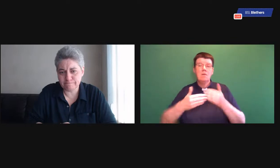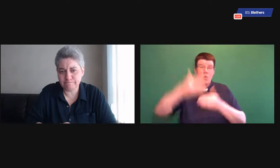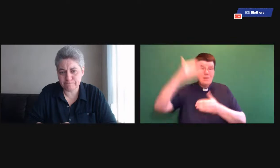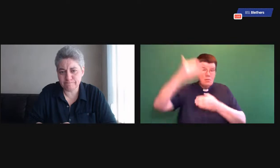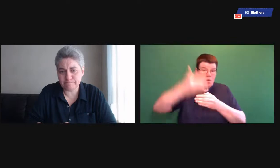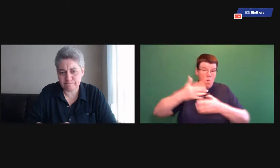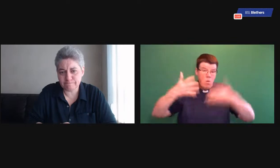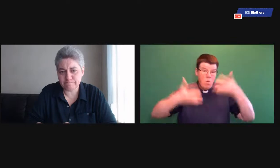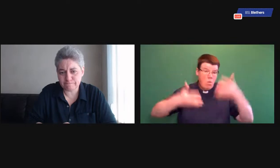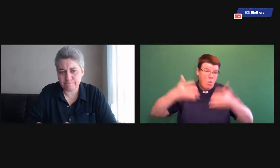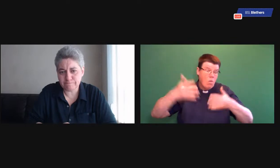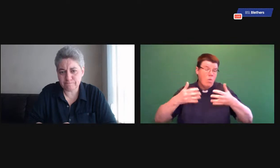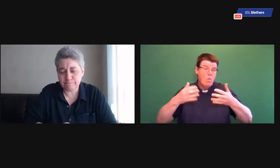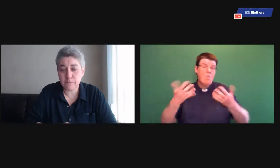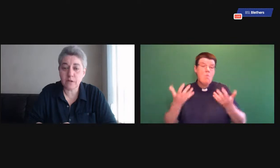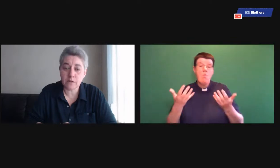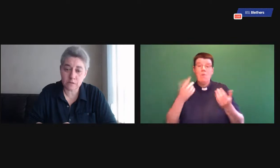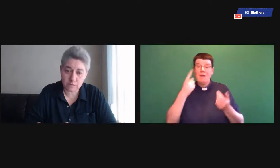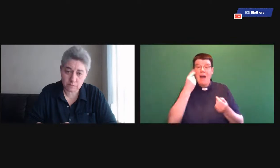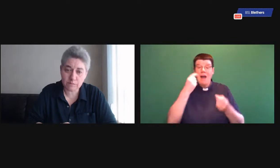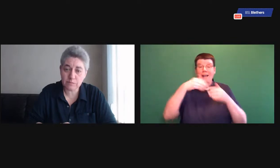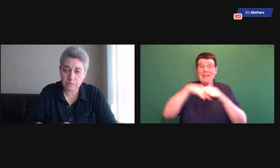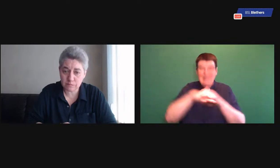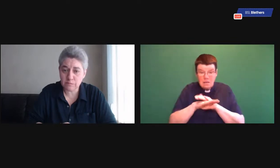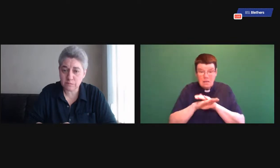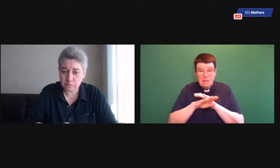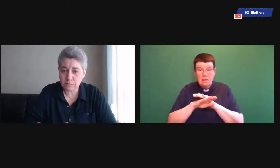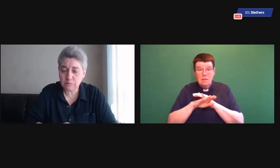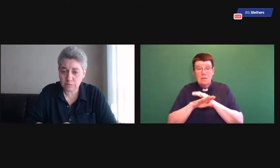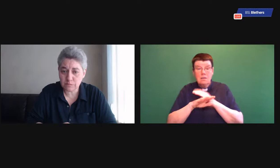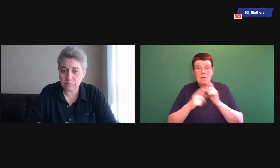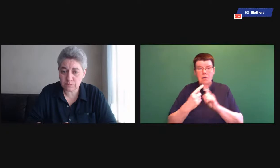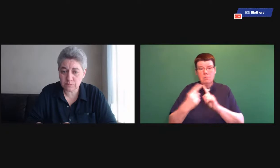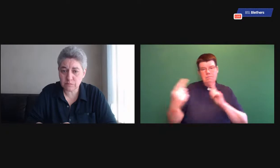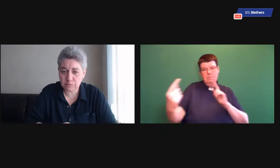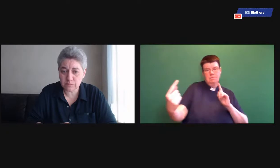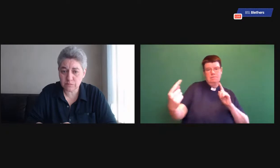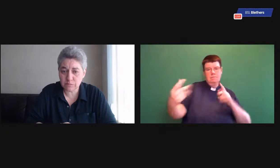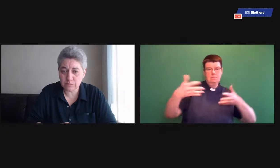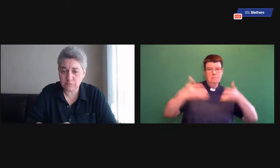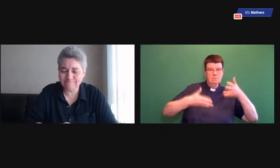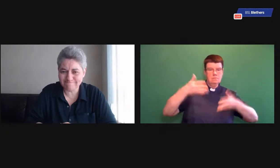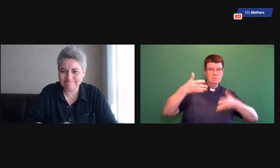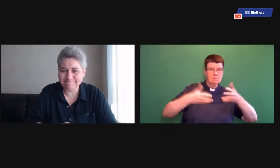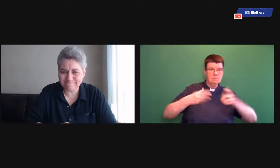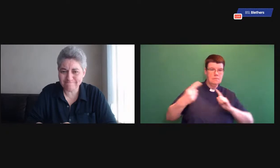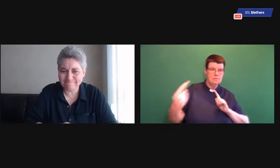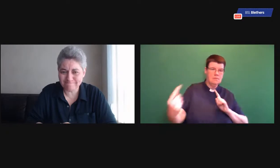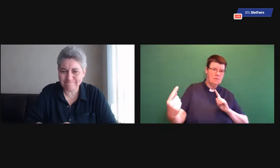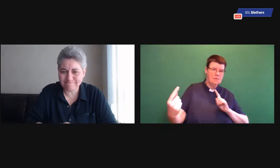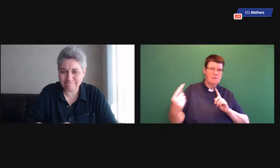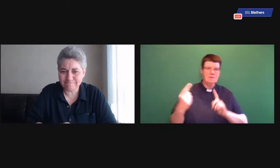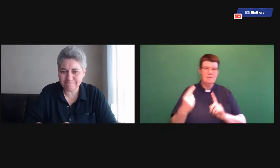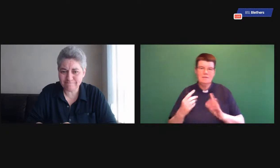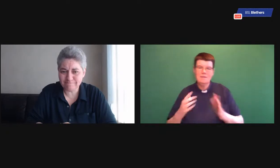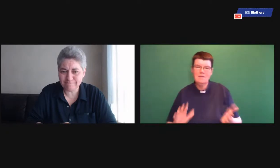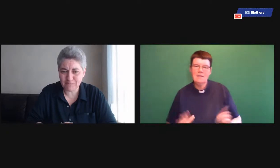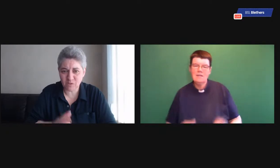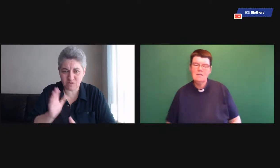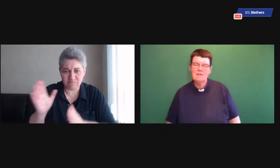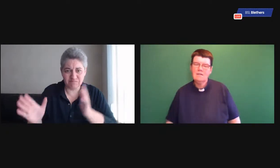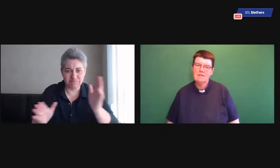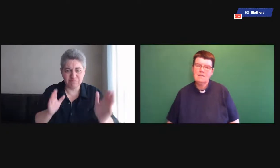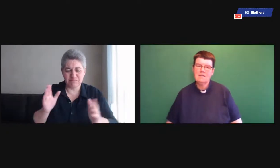away or something had happened. Or, maybe if you couldn't get inside, we'd go to a window and sign